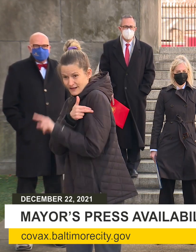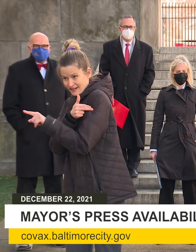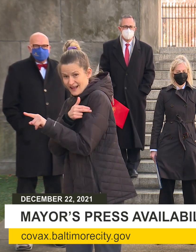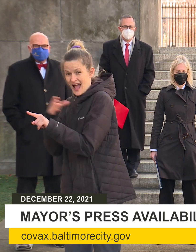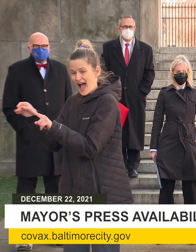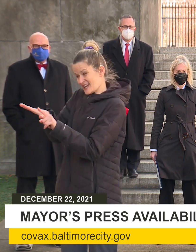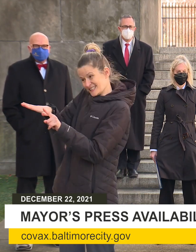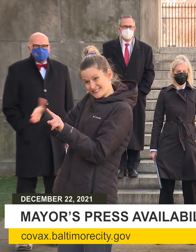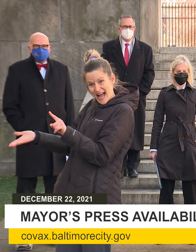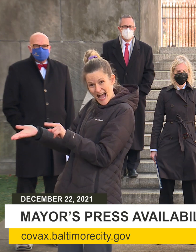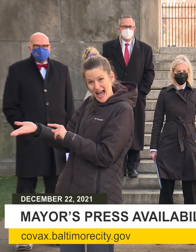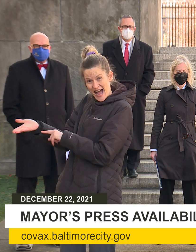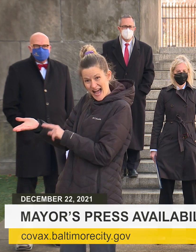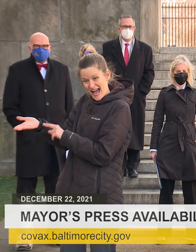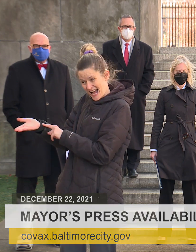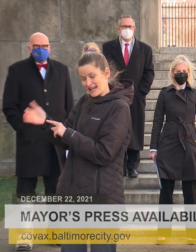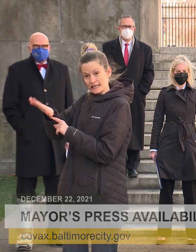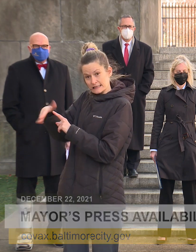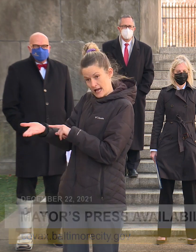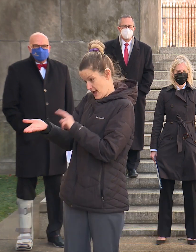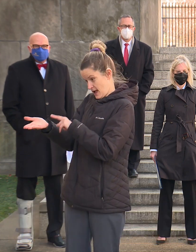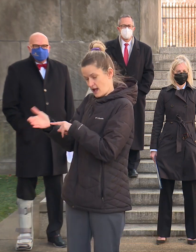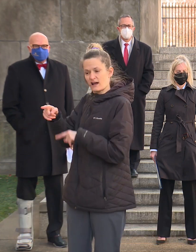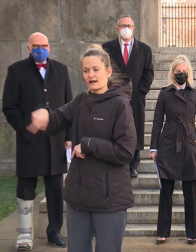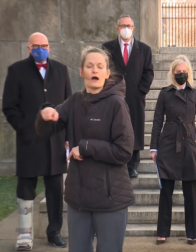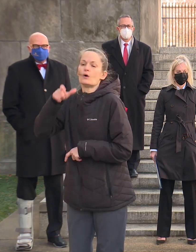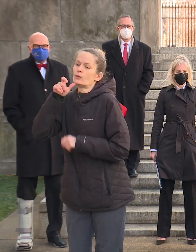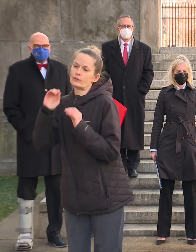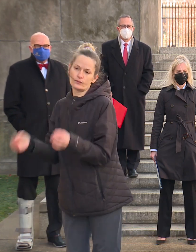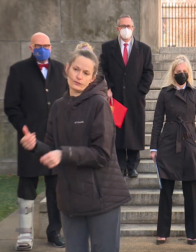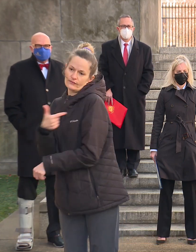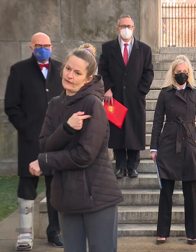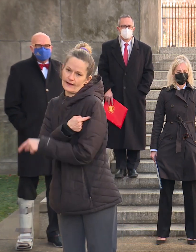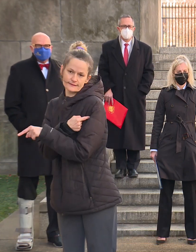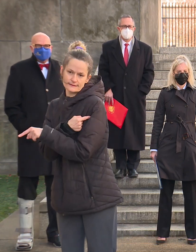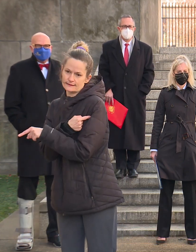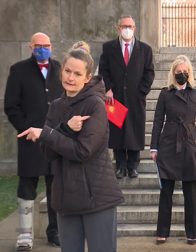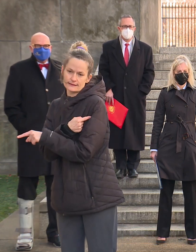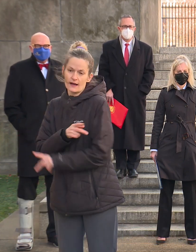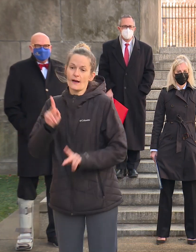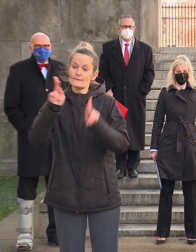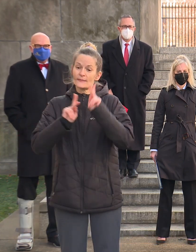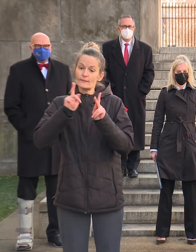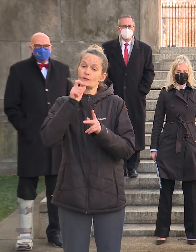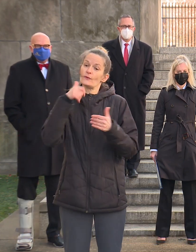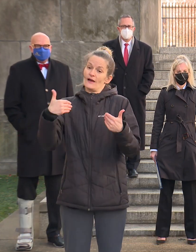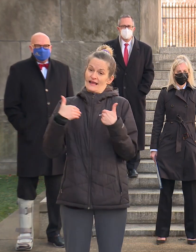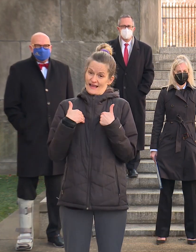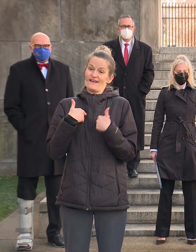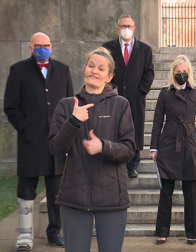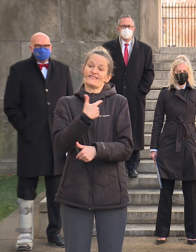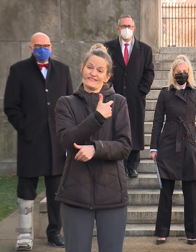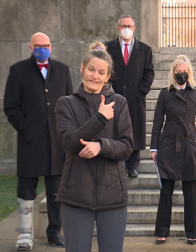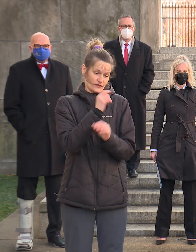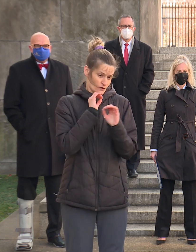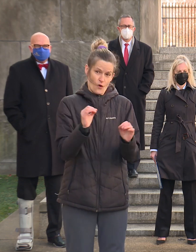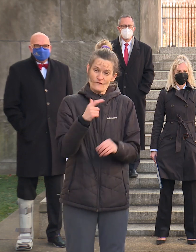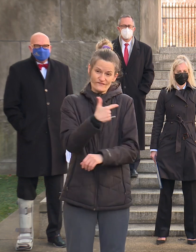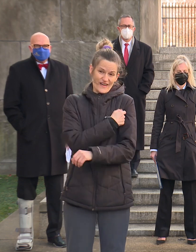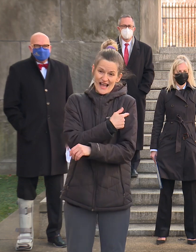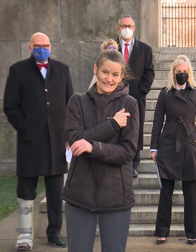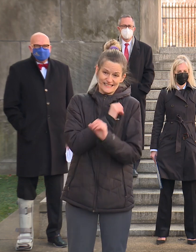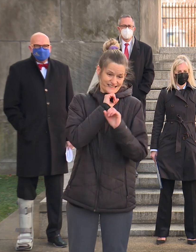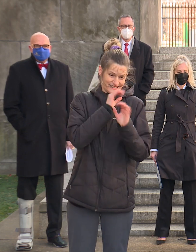According to the CDC, unvaccinated people are 6 times more likely to test positive than those that are vaccinated, 9 times more likely to be